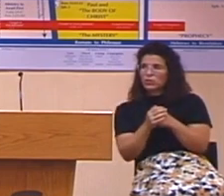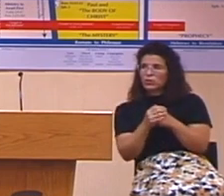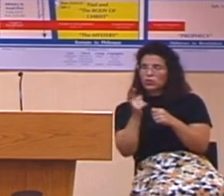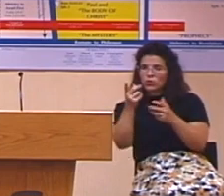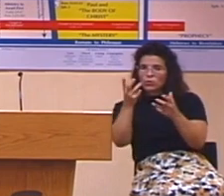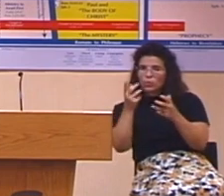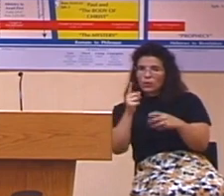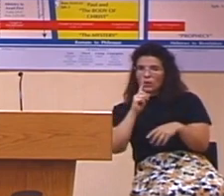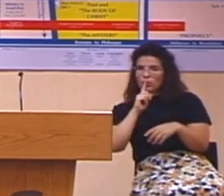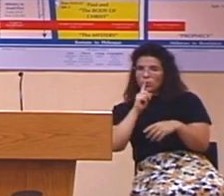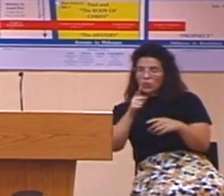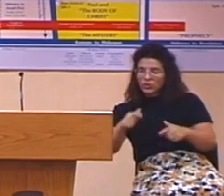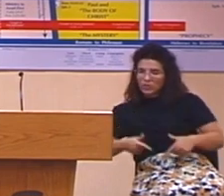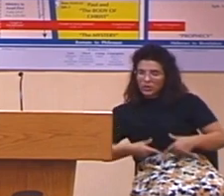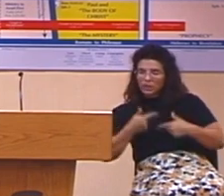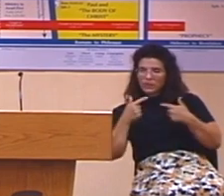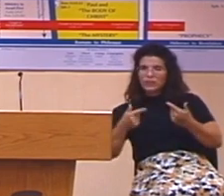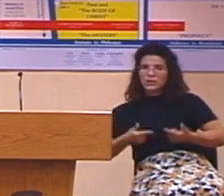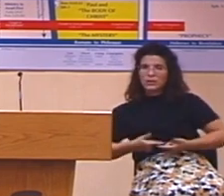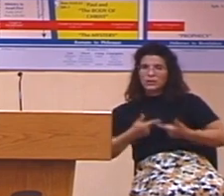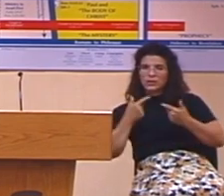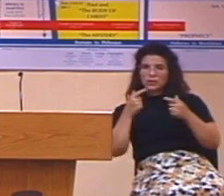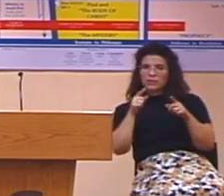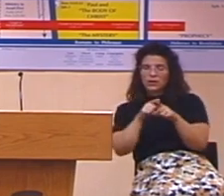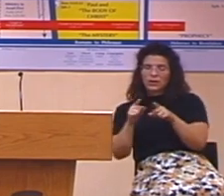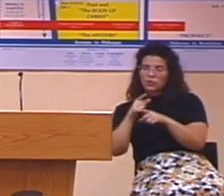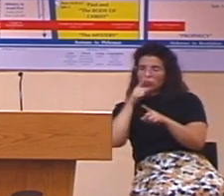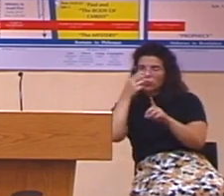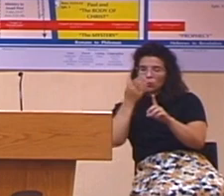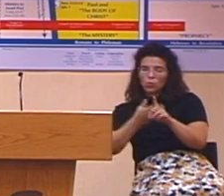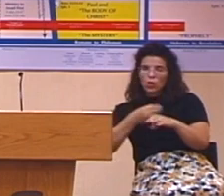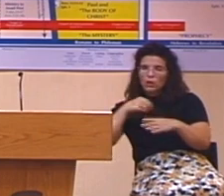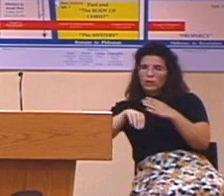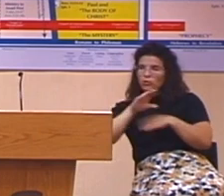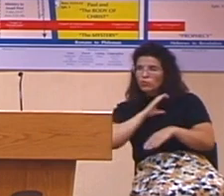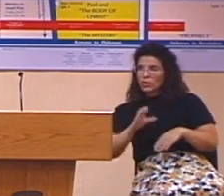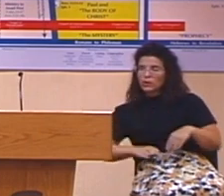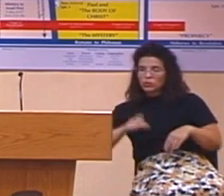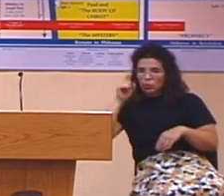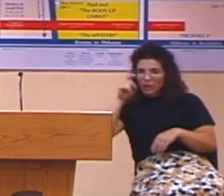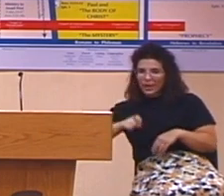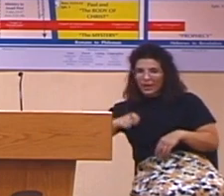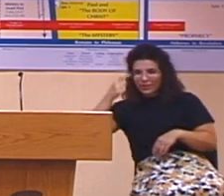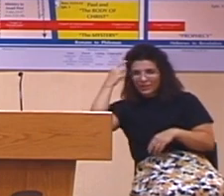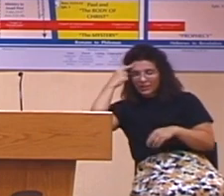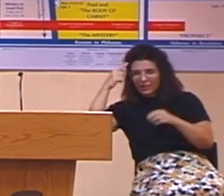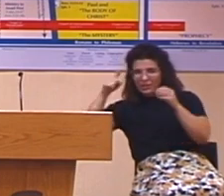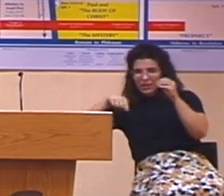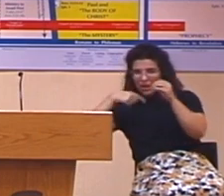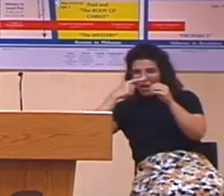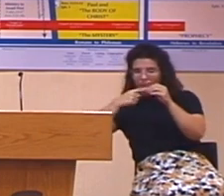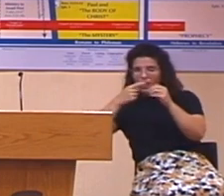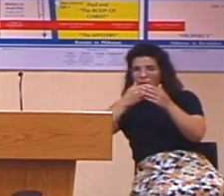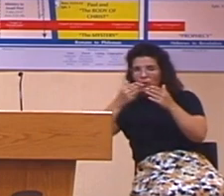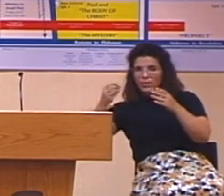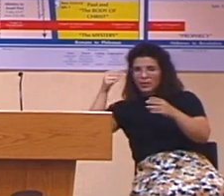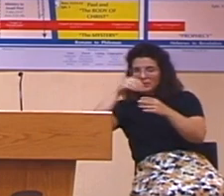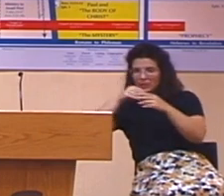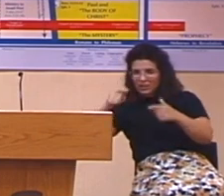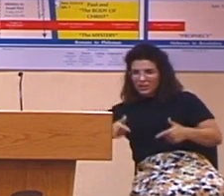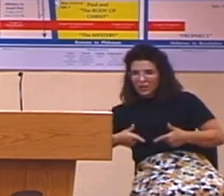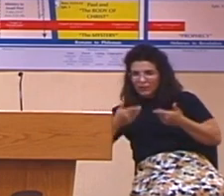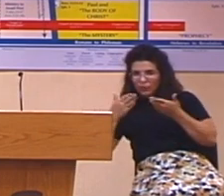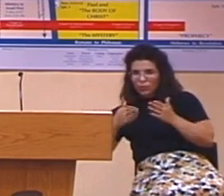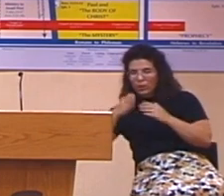You want real to live as who you are in Christ? You have to think about things in life the